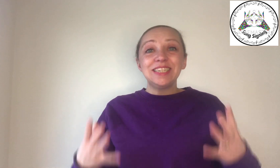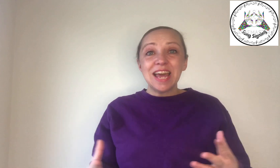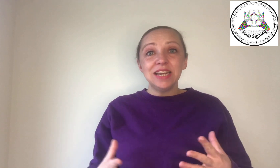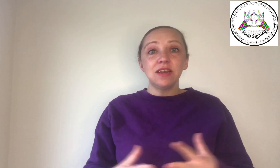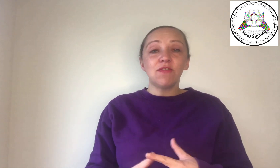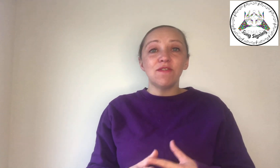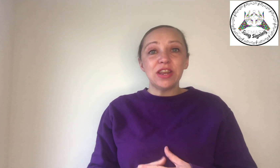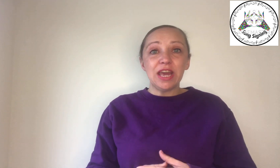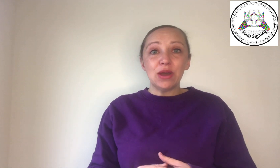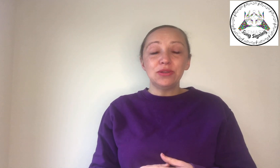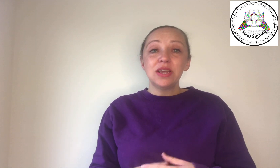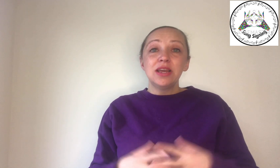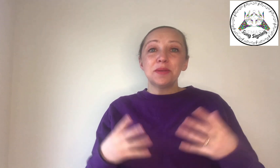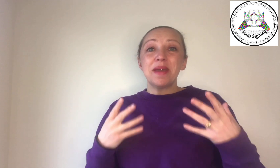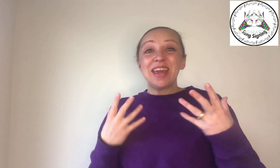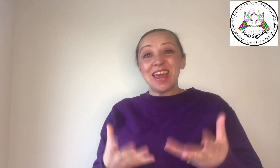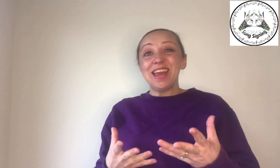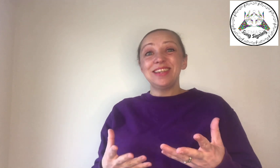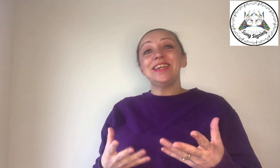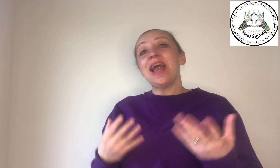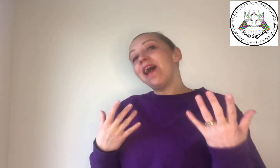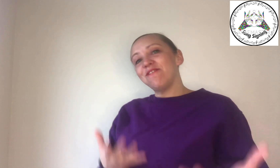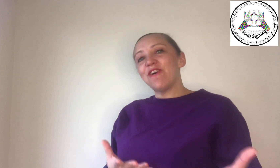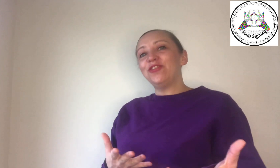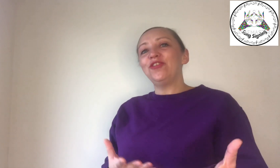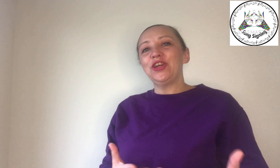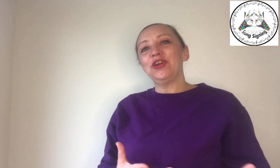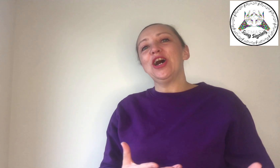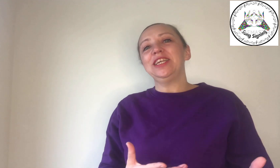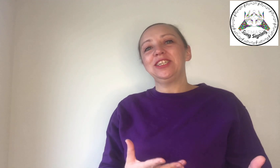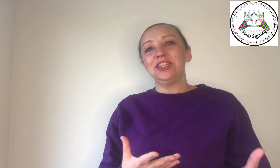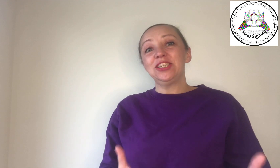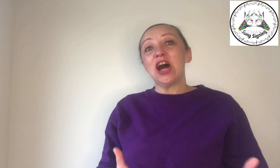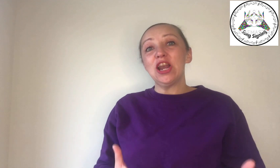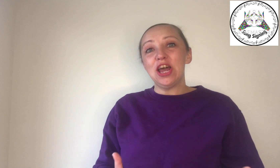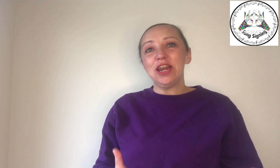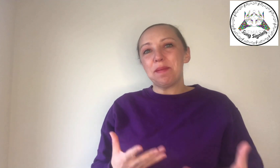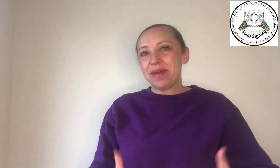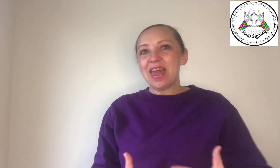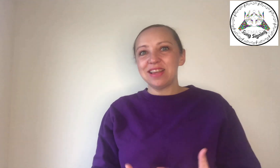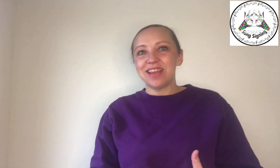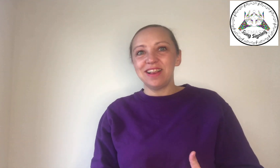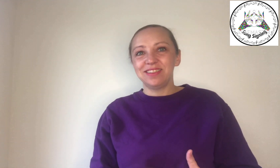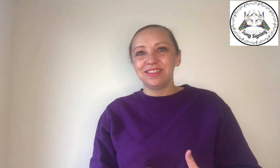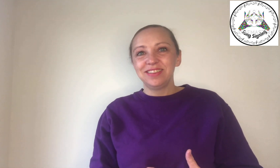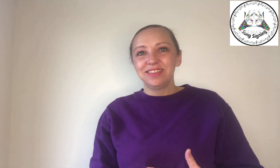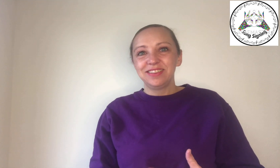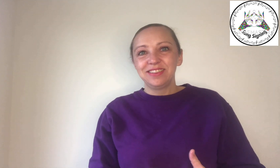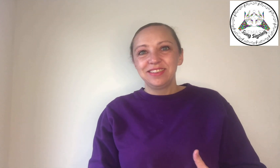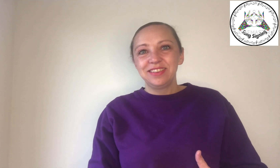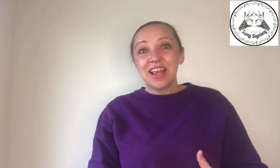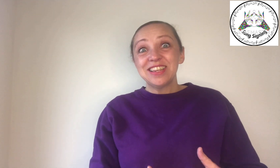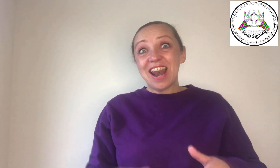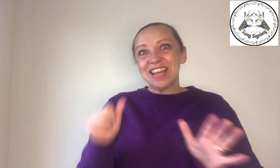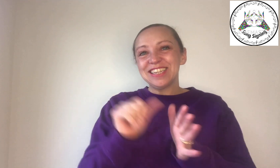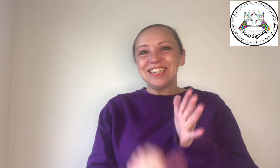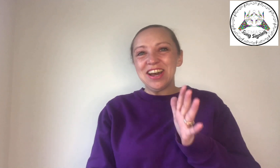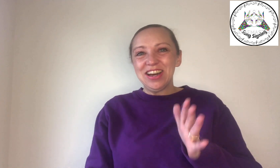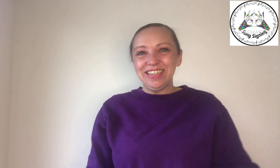10 different videos to make it easy and fun for you guys to start learning BSL. So let's get started.